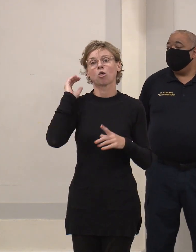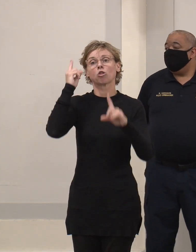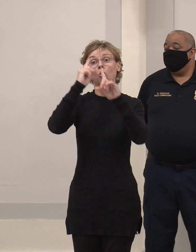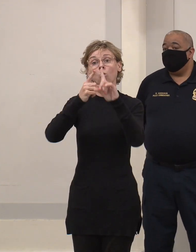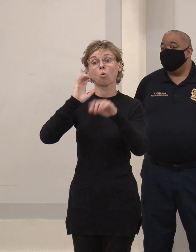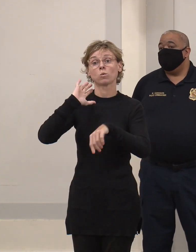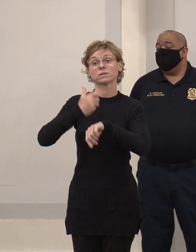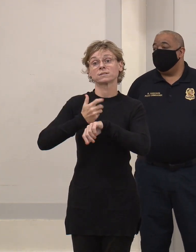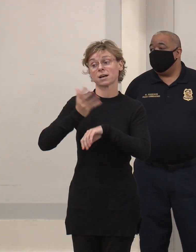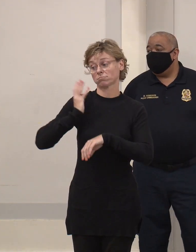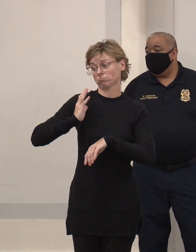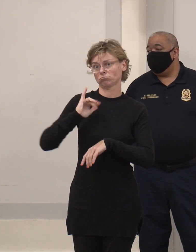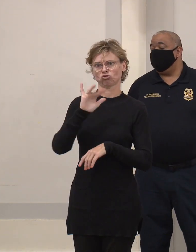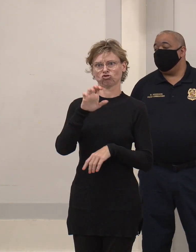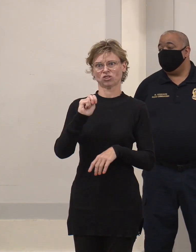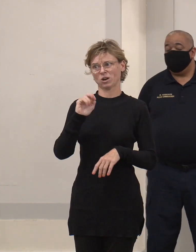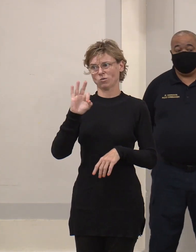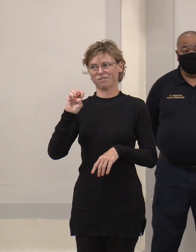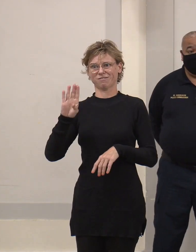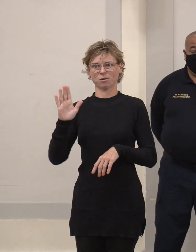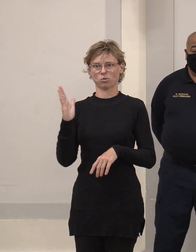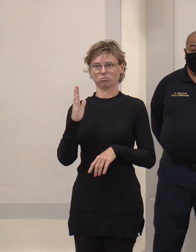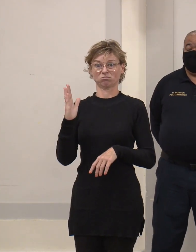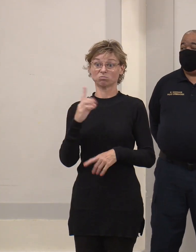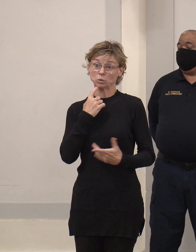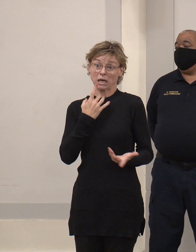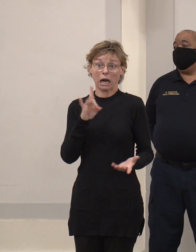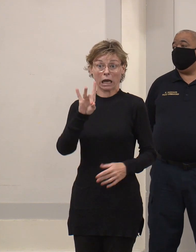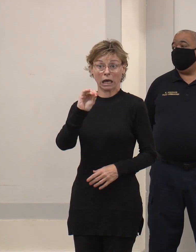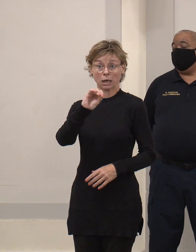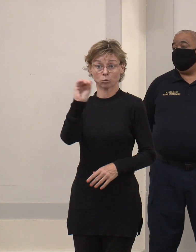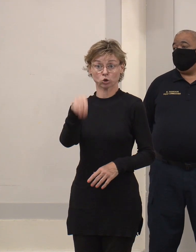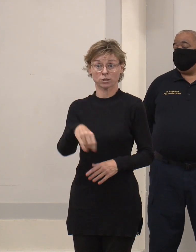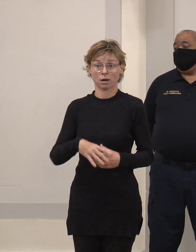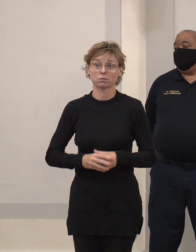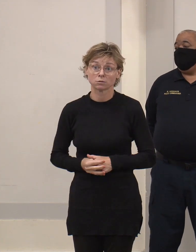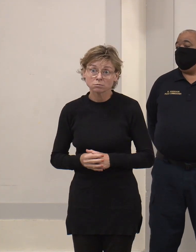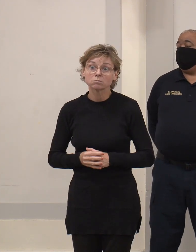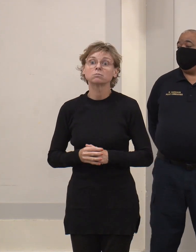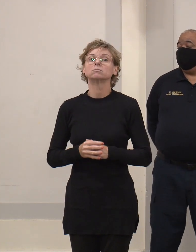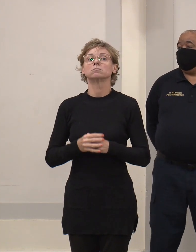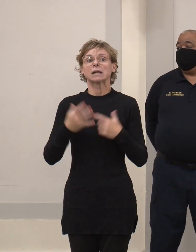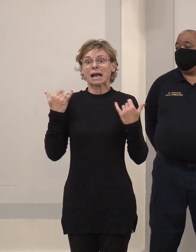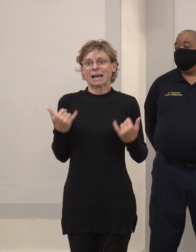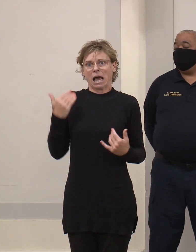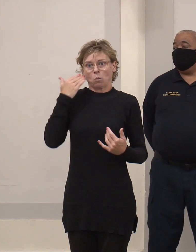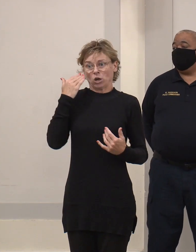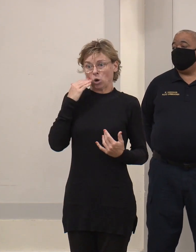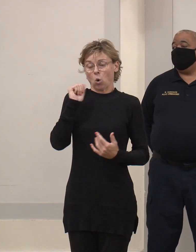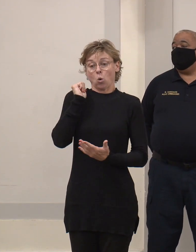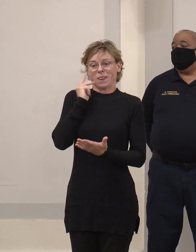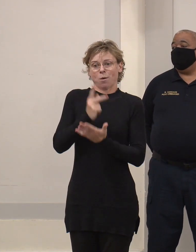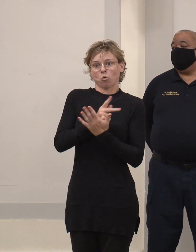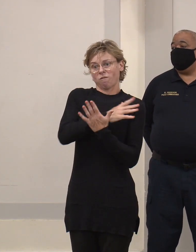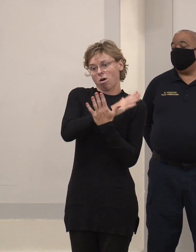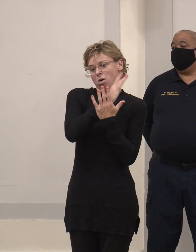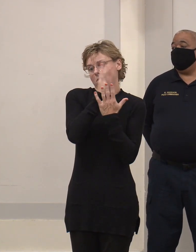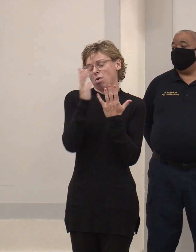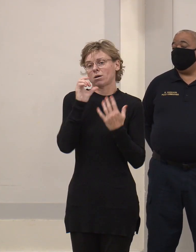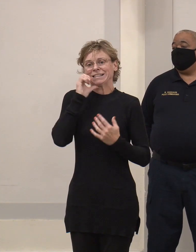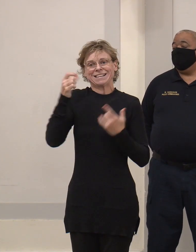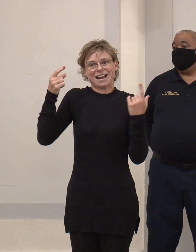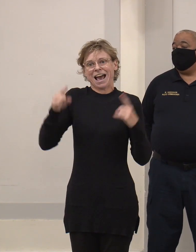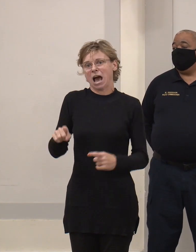in January, February, about 80%, right? Now we know that because their approval came much later, we'll need additional